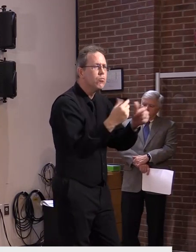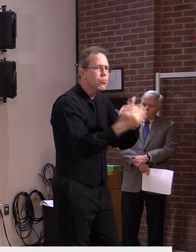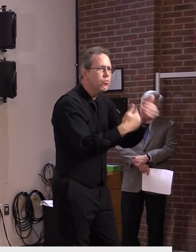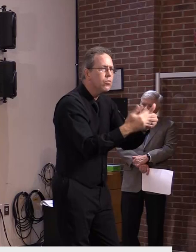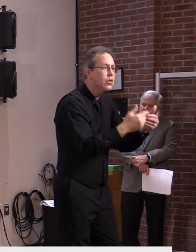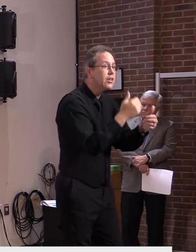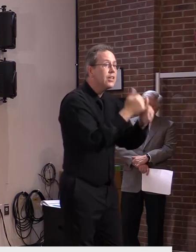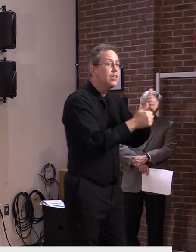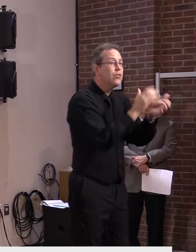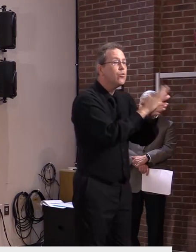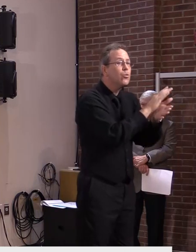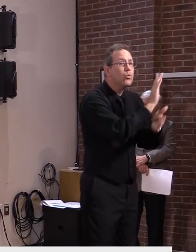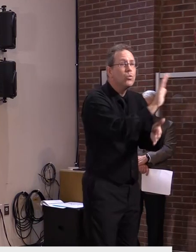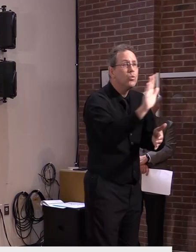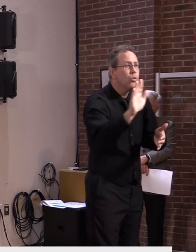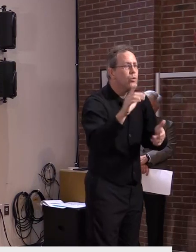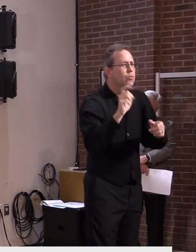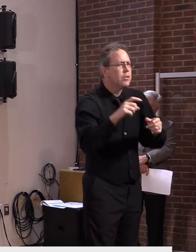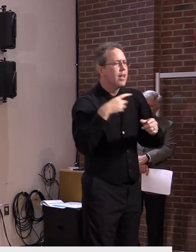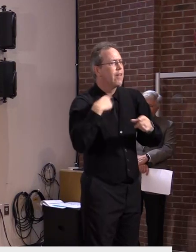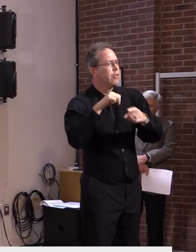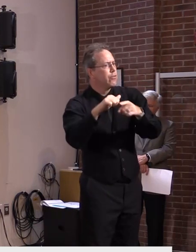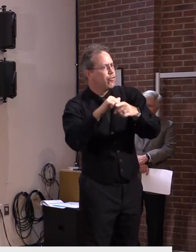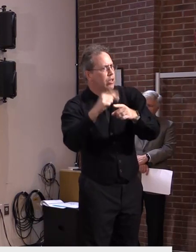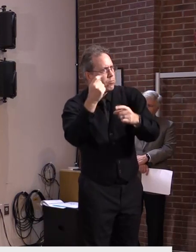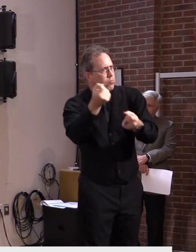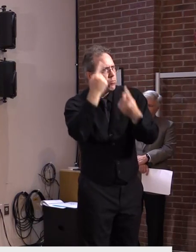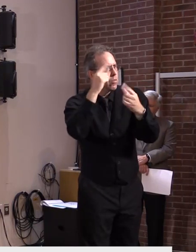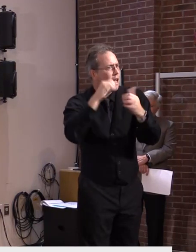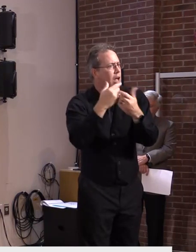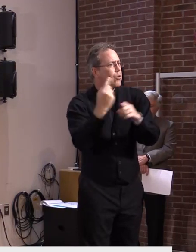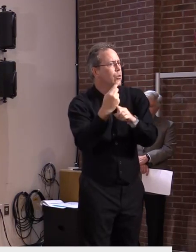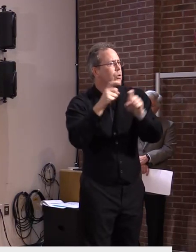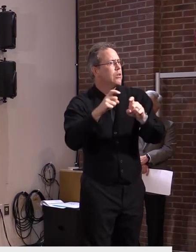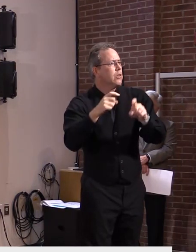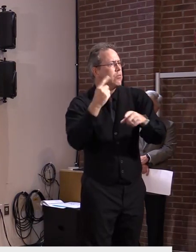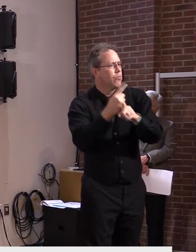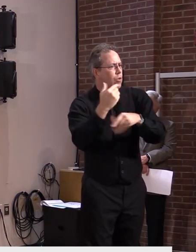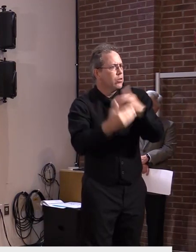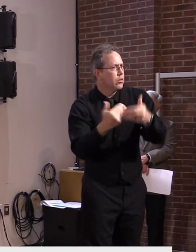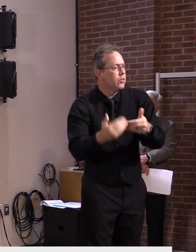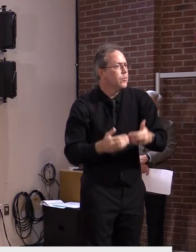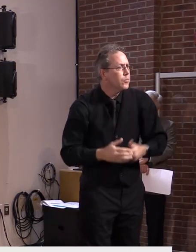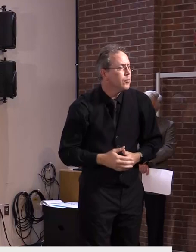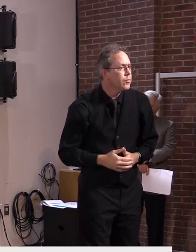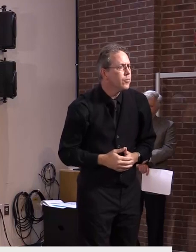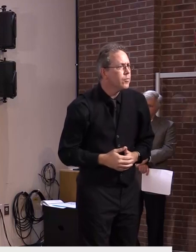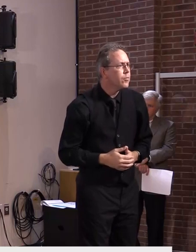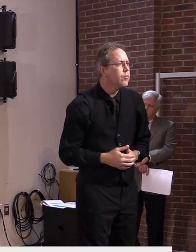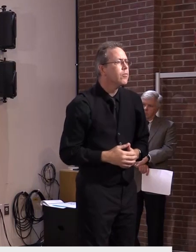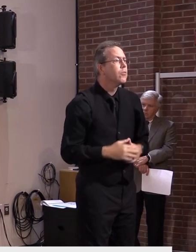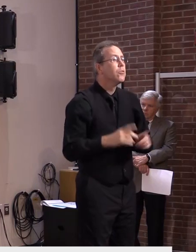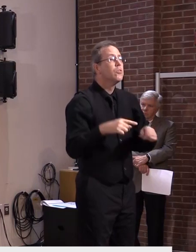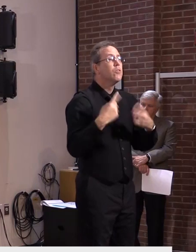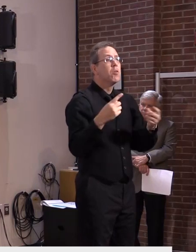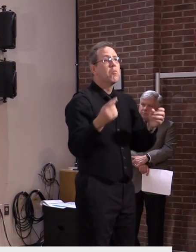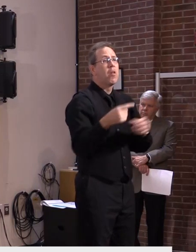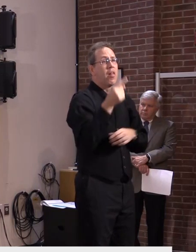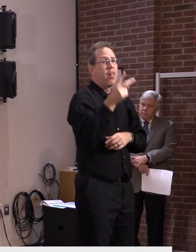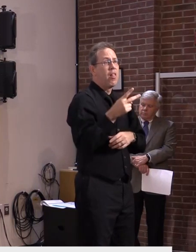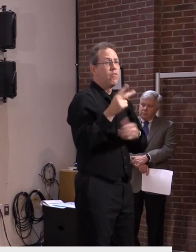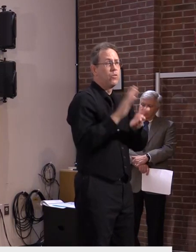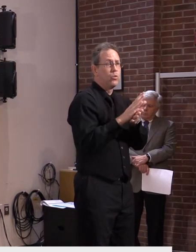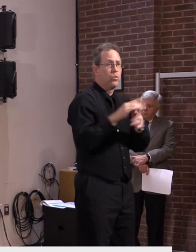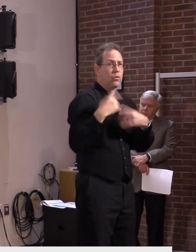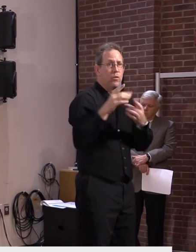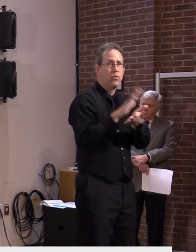through that process. As of this morning, we've had 4 independent schools and 26 school districts, or about half our school districts, begin